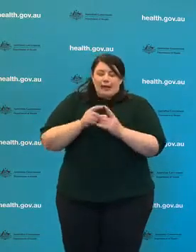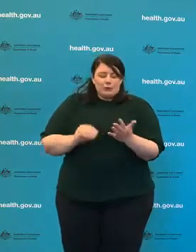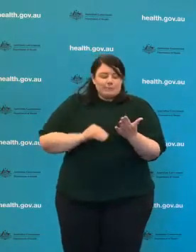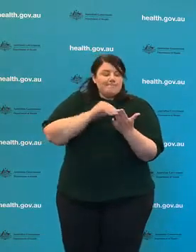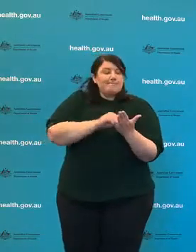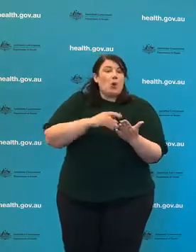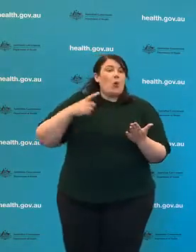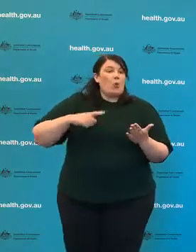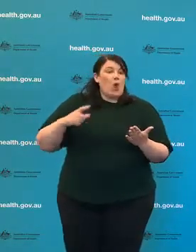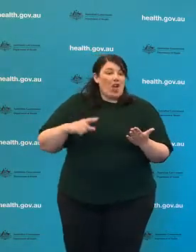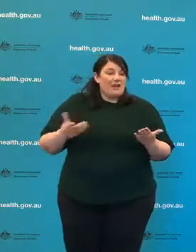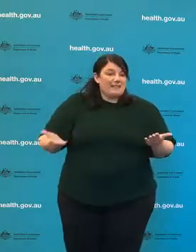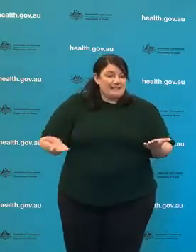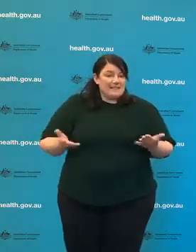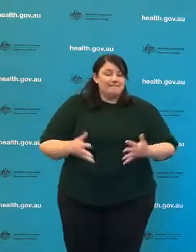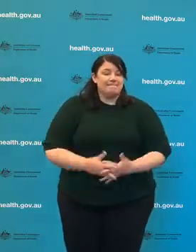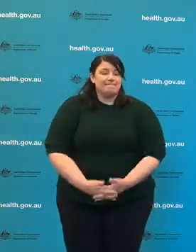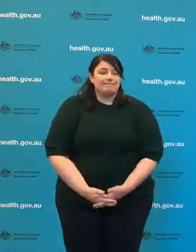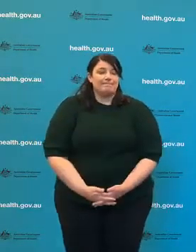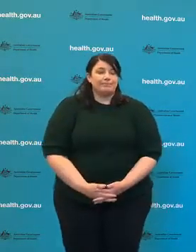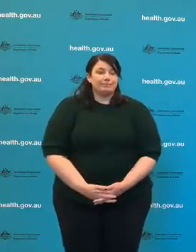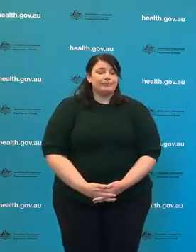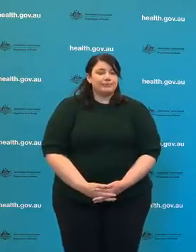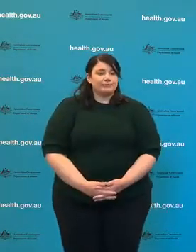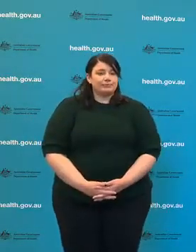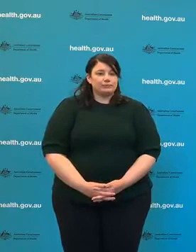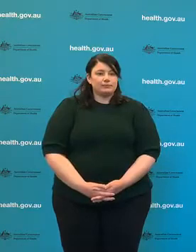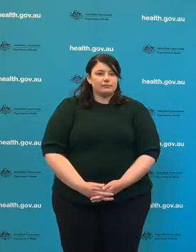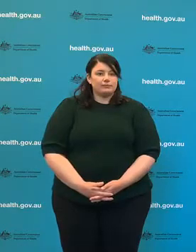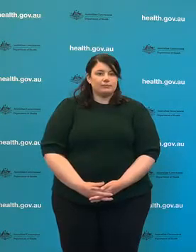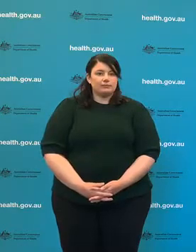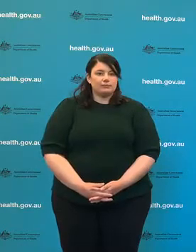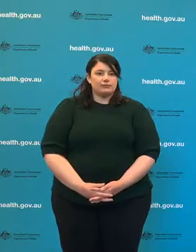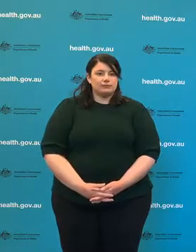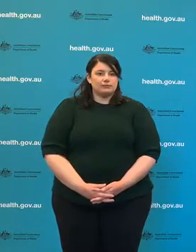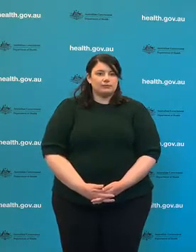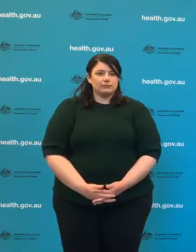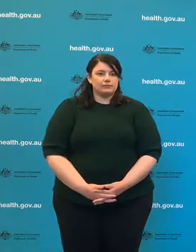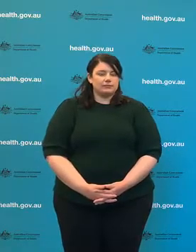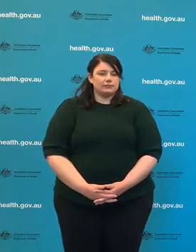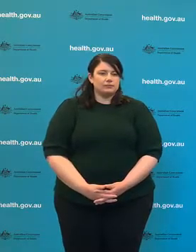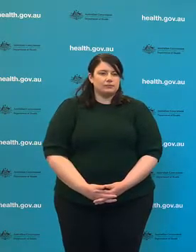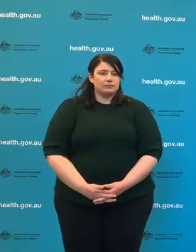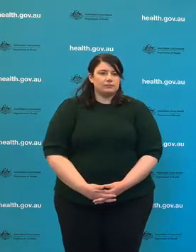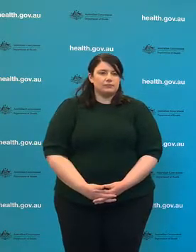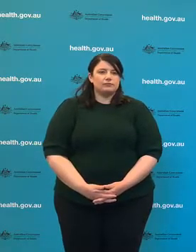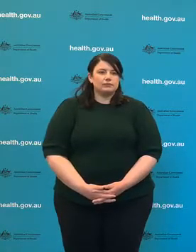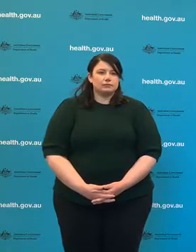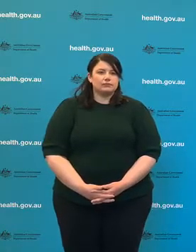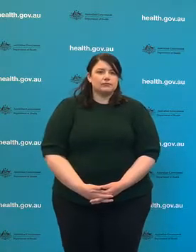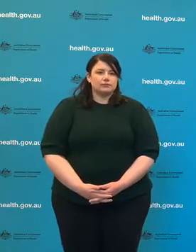deaths. I don't, by any stretch of the imagination, think it's a reason to underplay